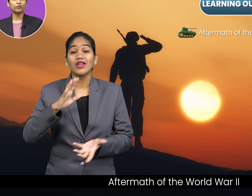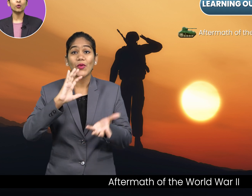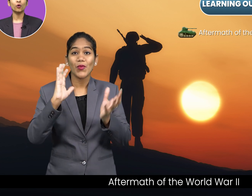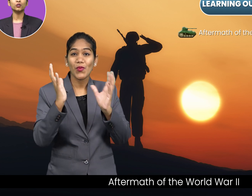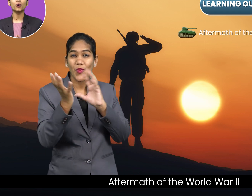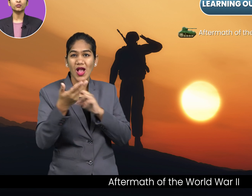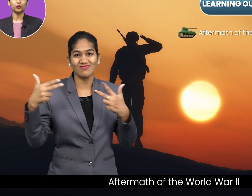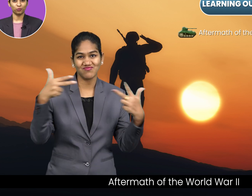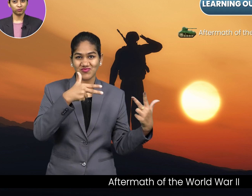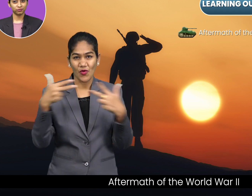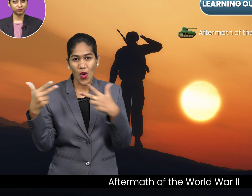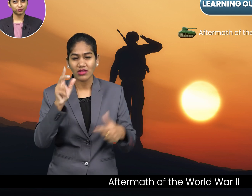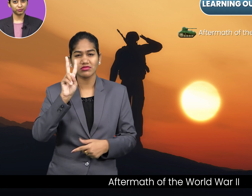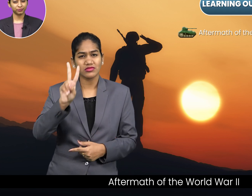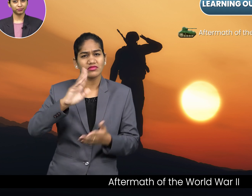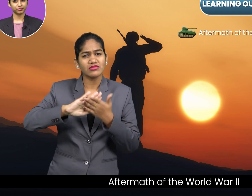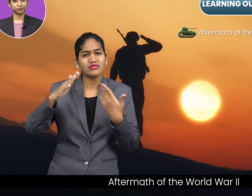Aftermath of the World War II.